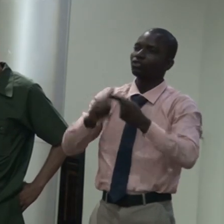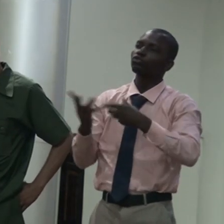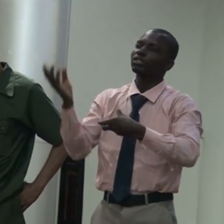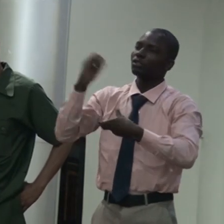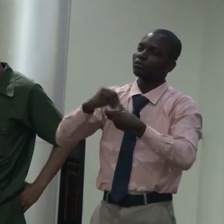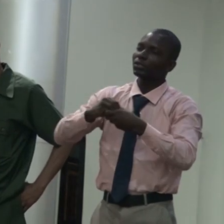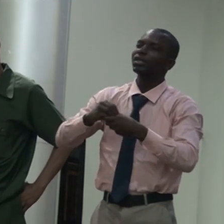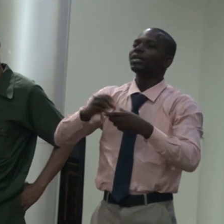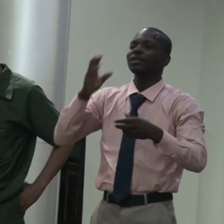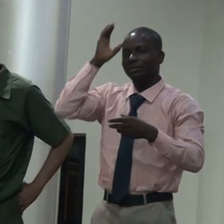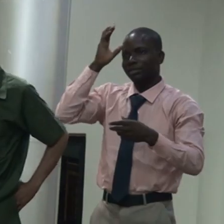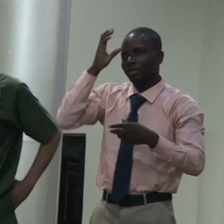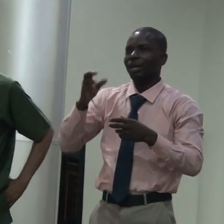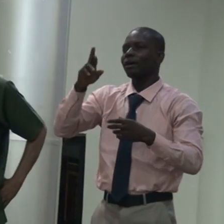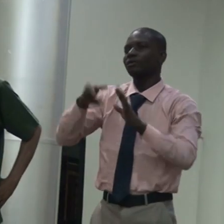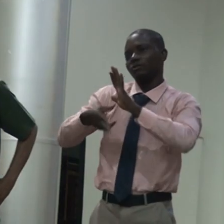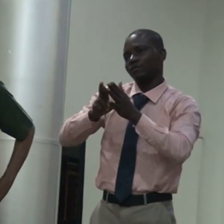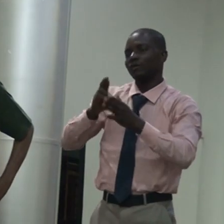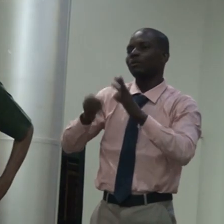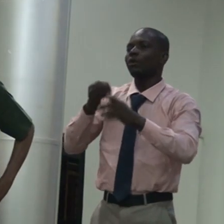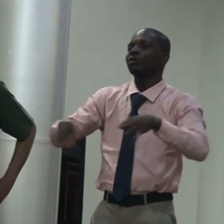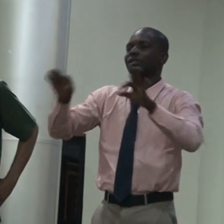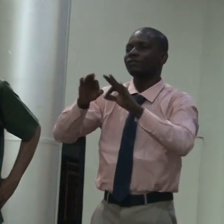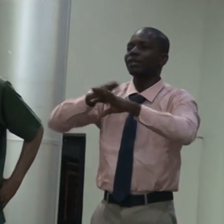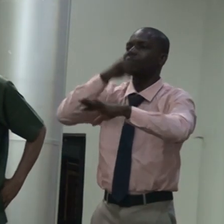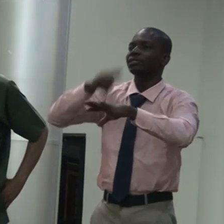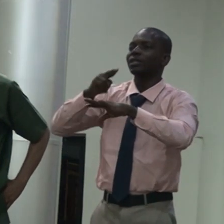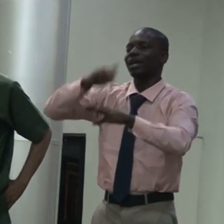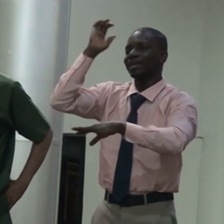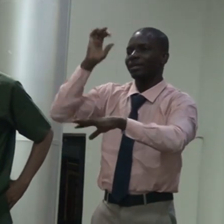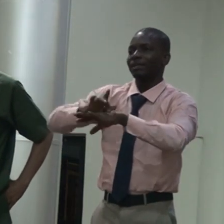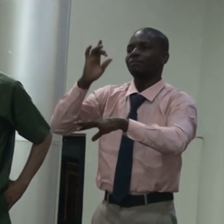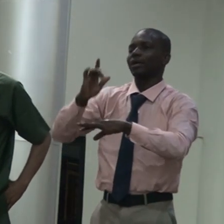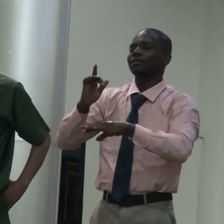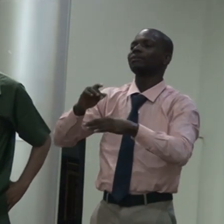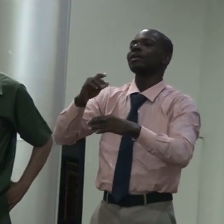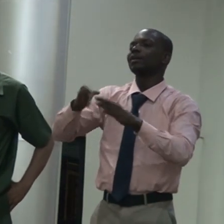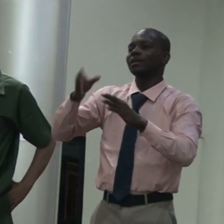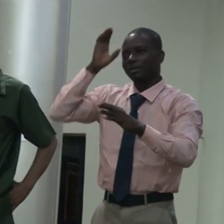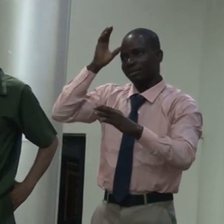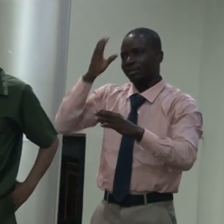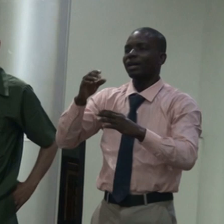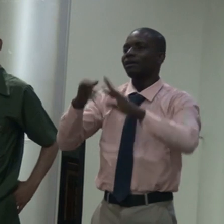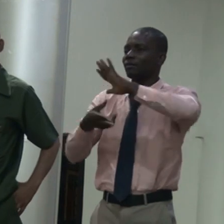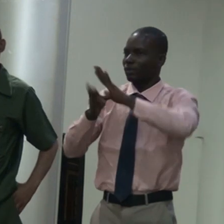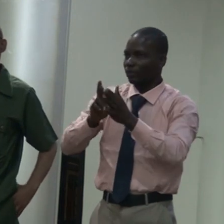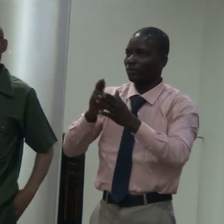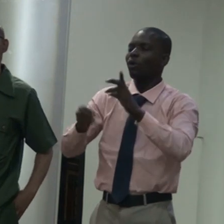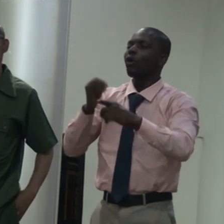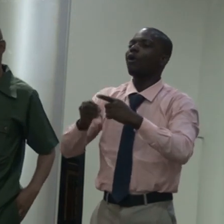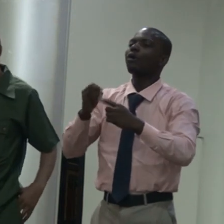include critical reforms or significant national impact. Critical reforms